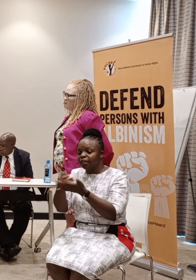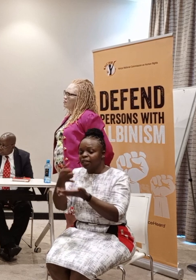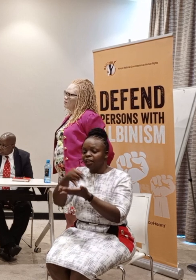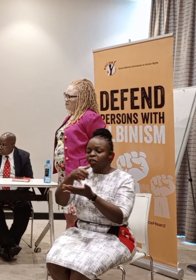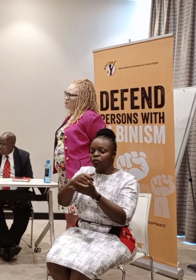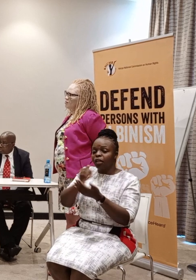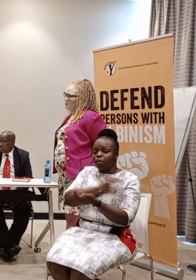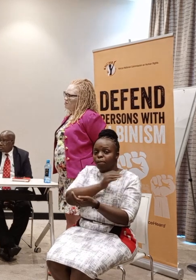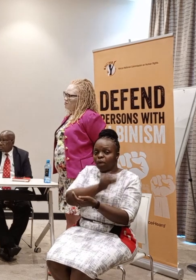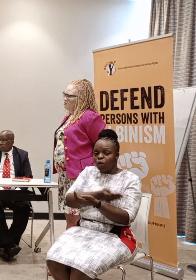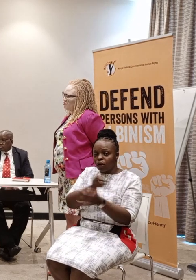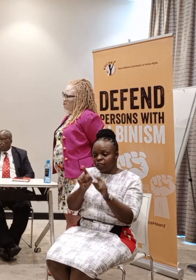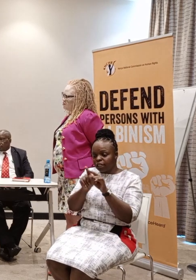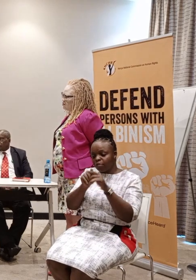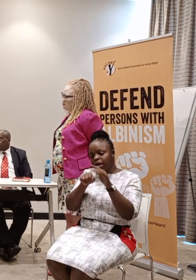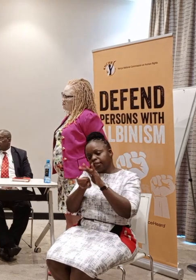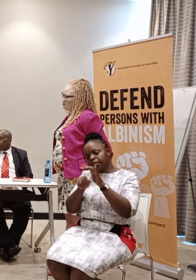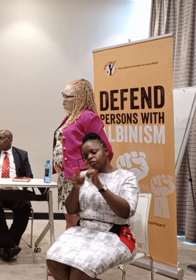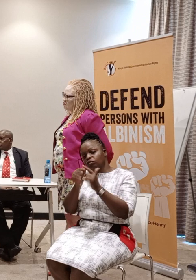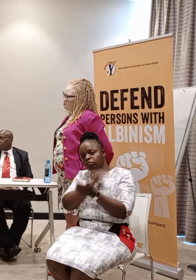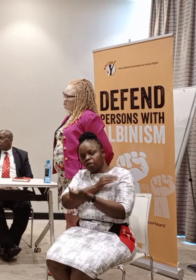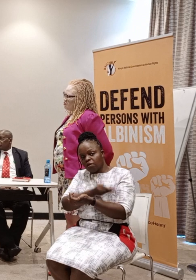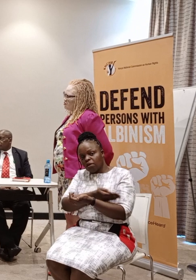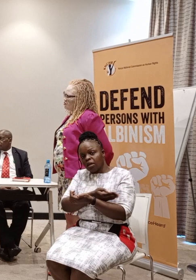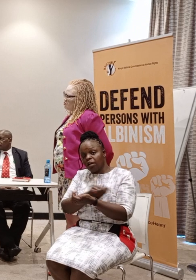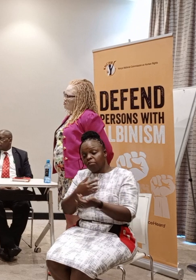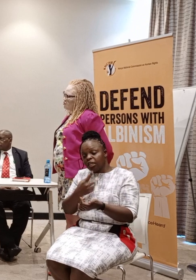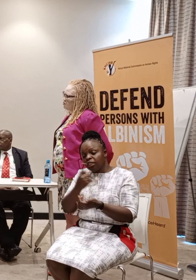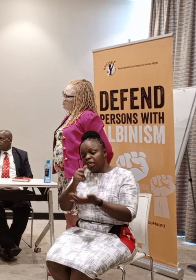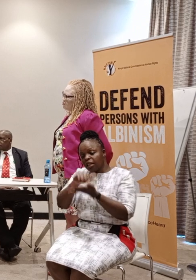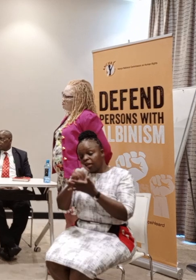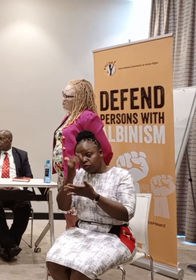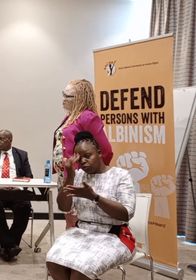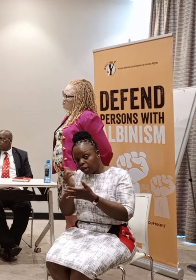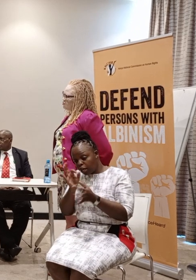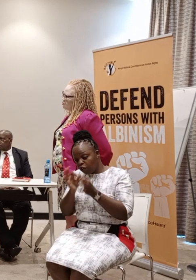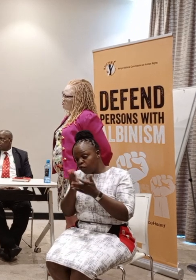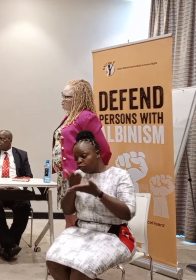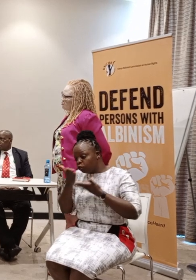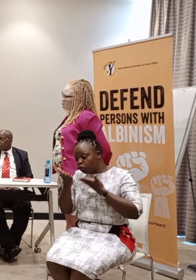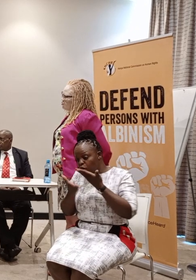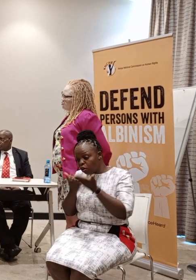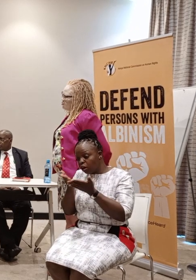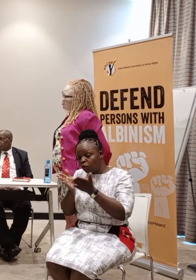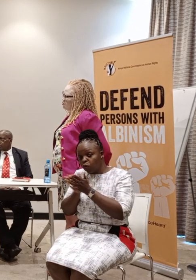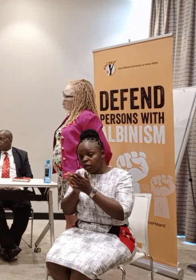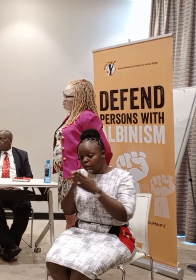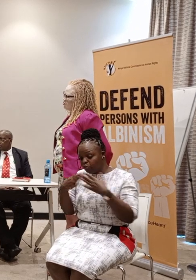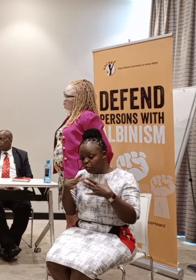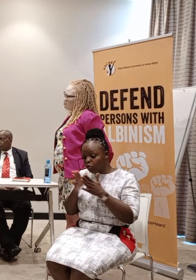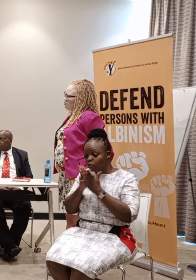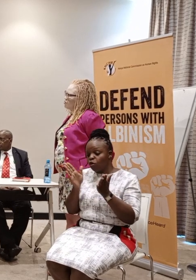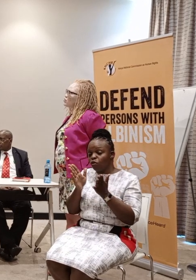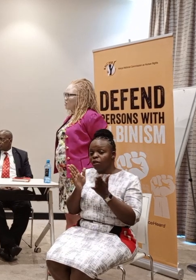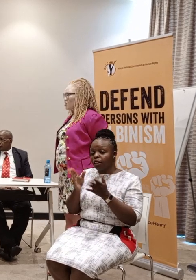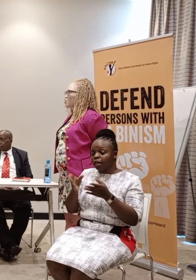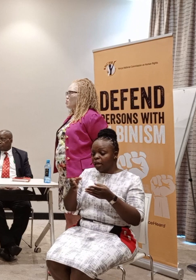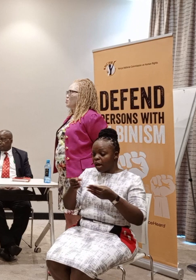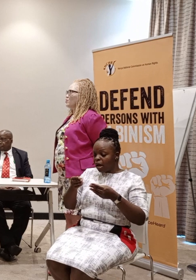it. Why am I saying so? When you interact with people more, they actually come to appreciate your